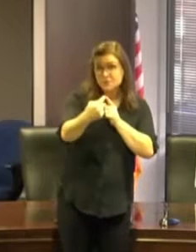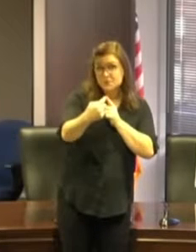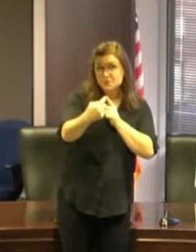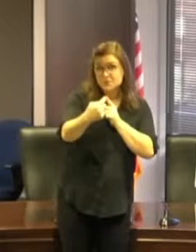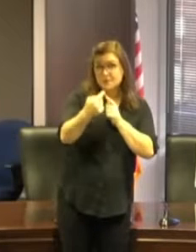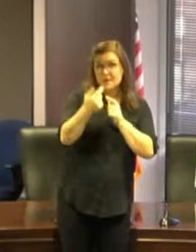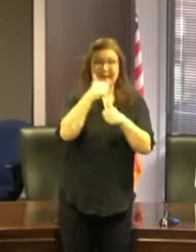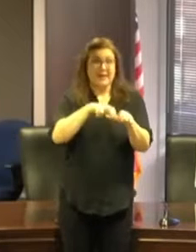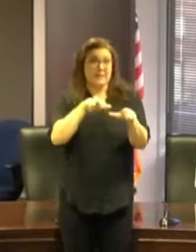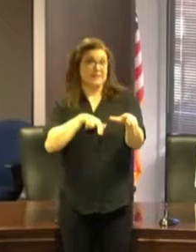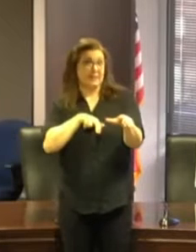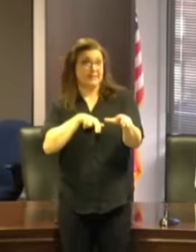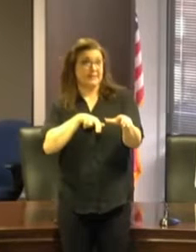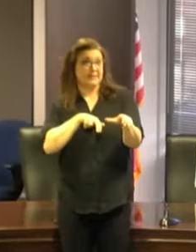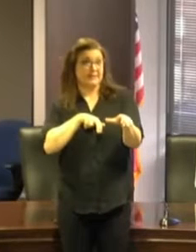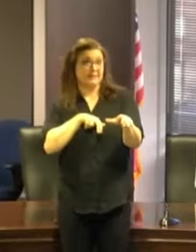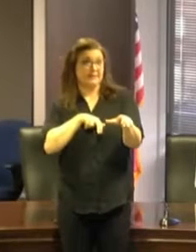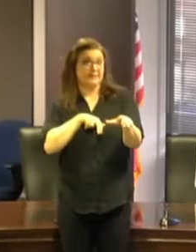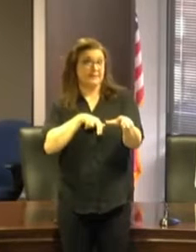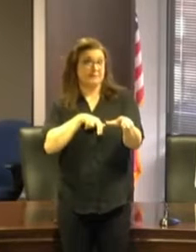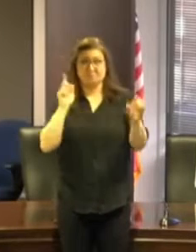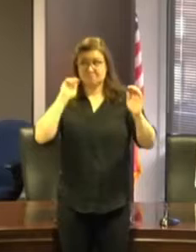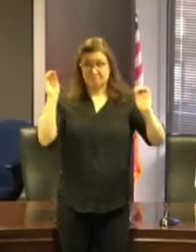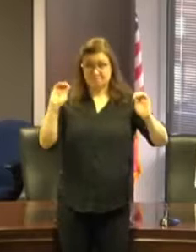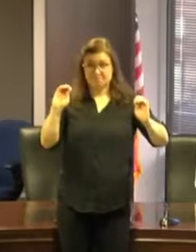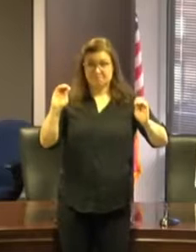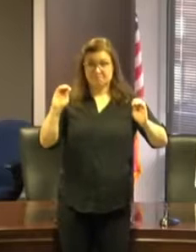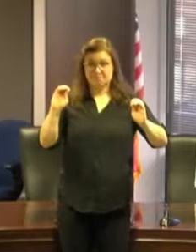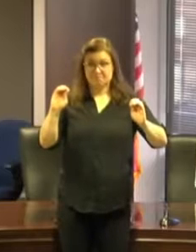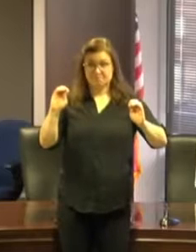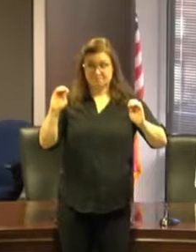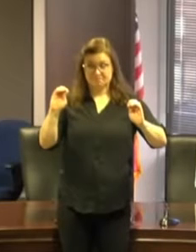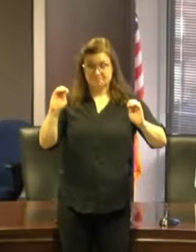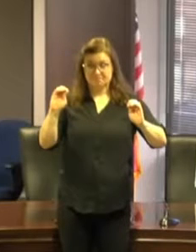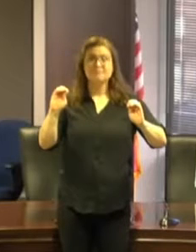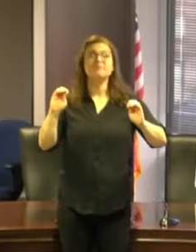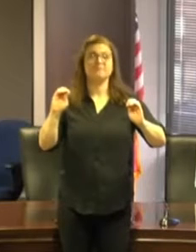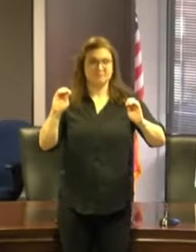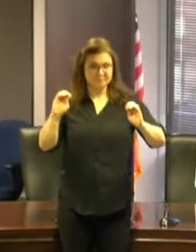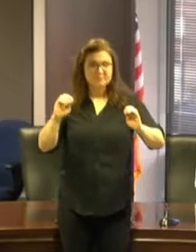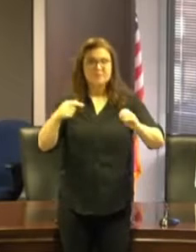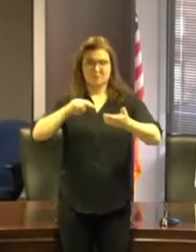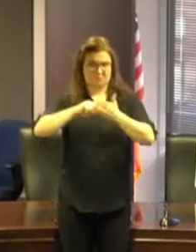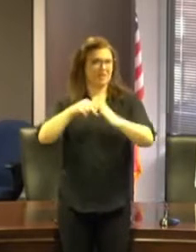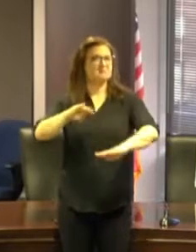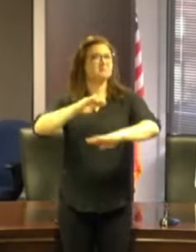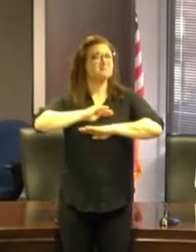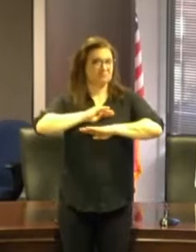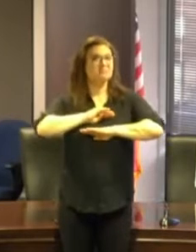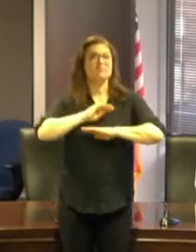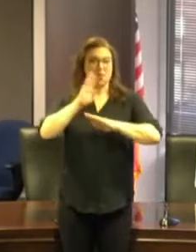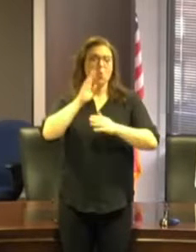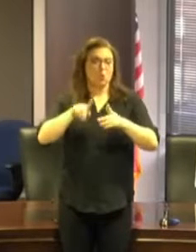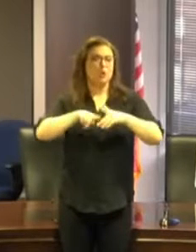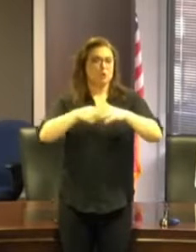Abstaining? Hearing none, it does meet approval and to proceed with initial